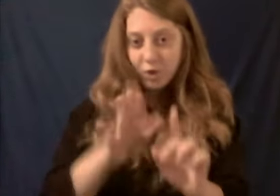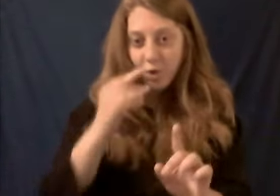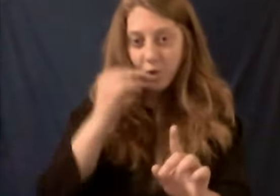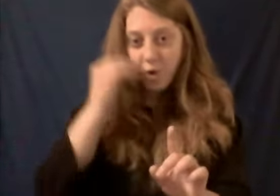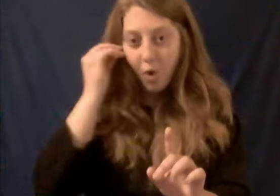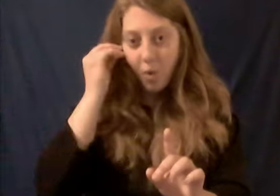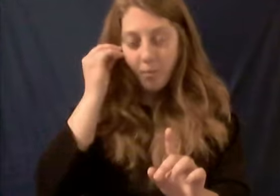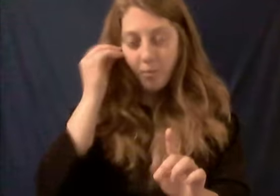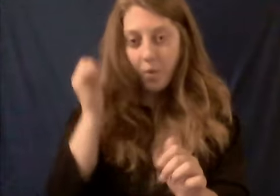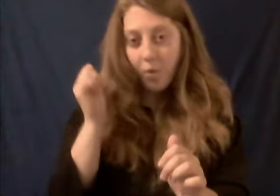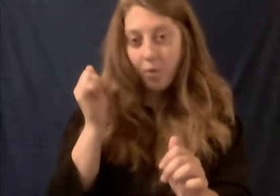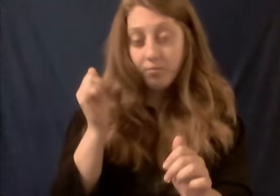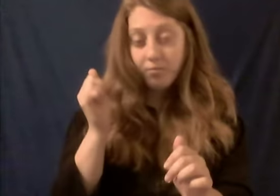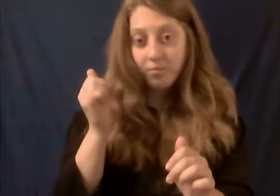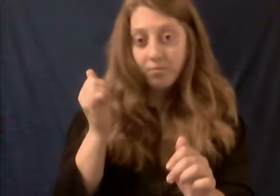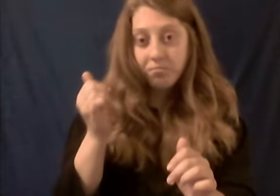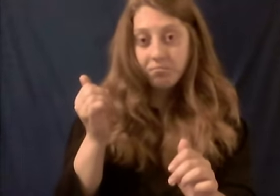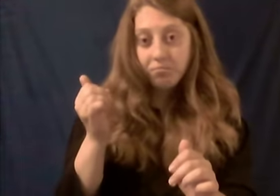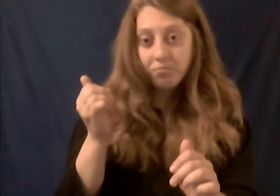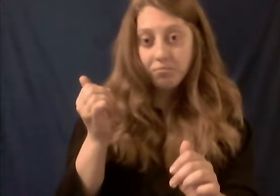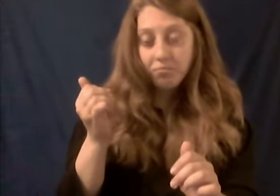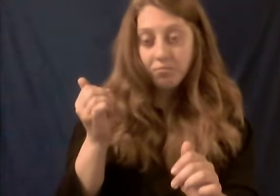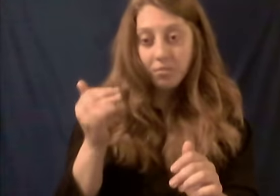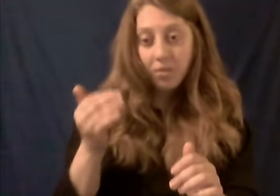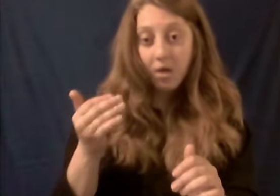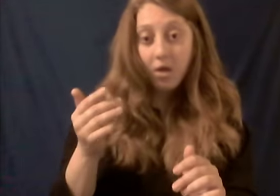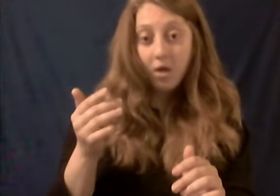can start to go ahead and purchase some food for you and your family.